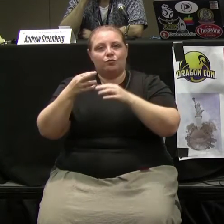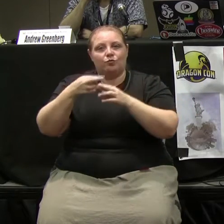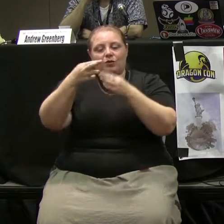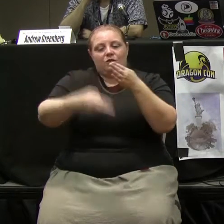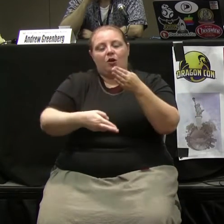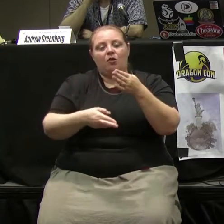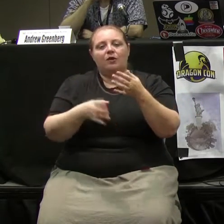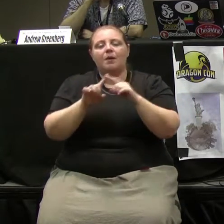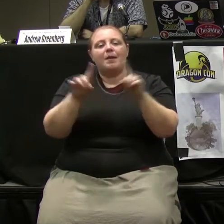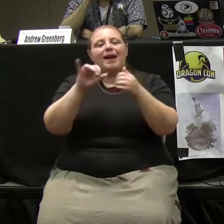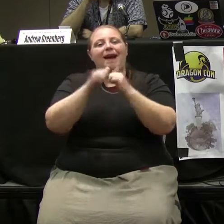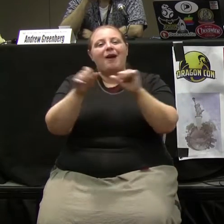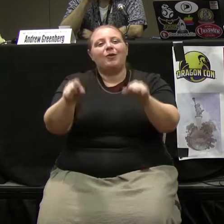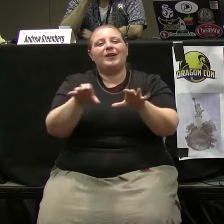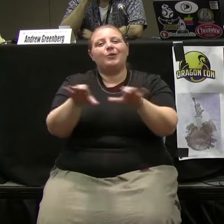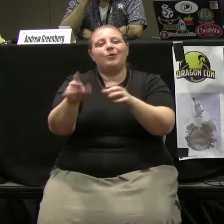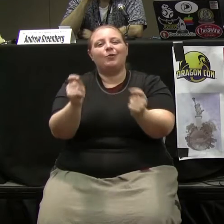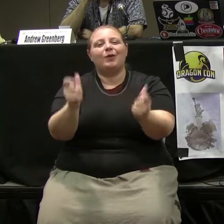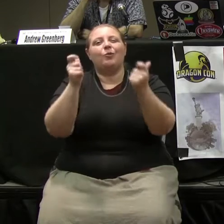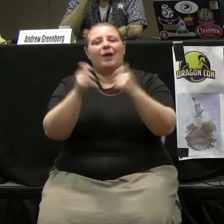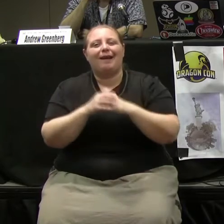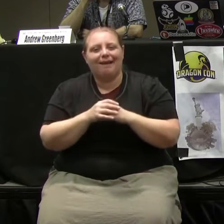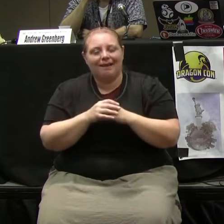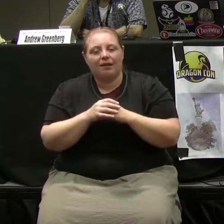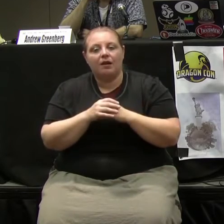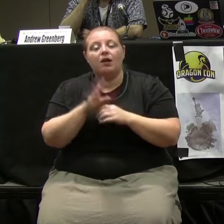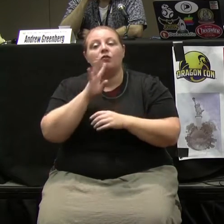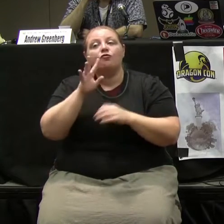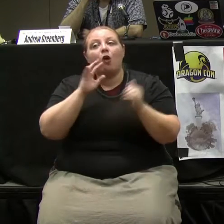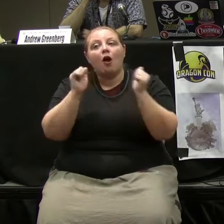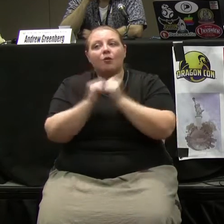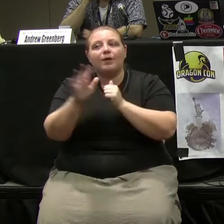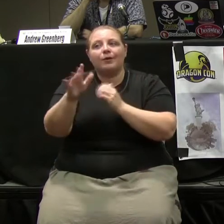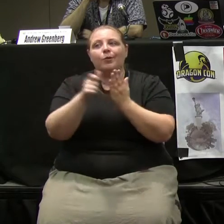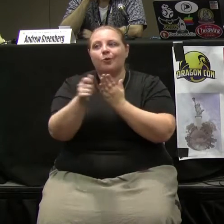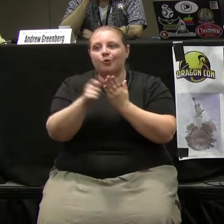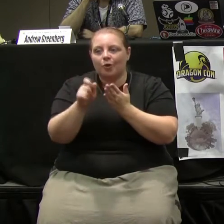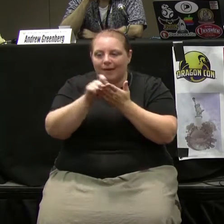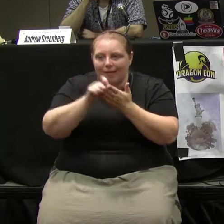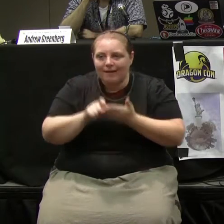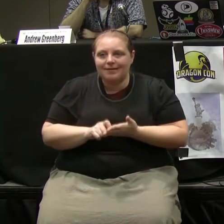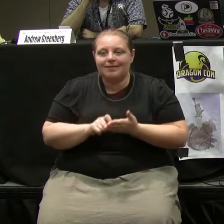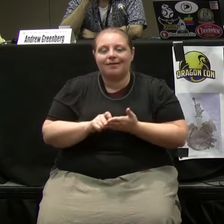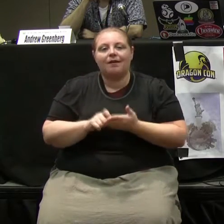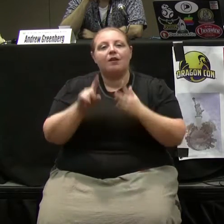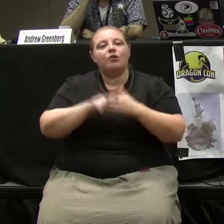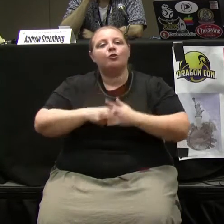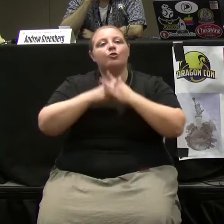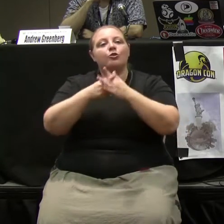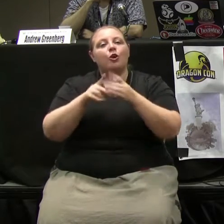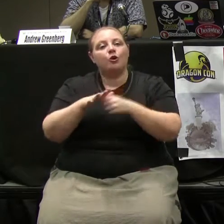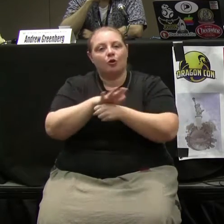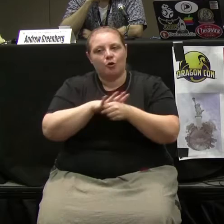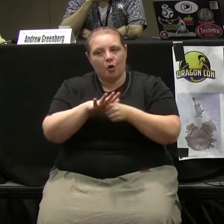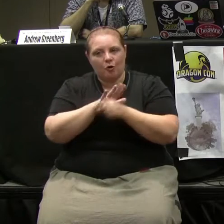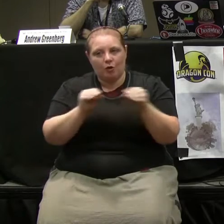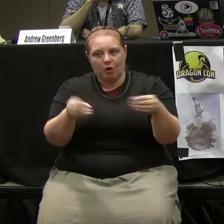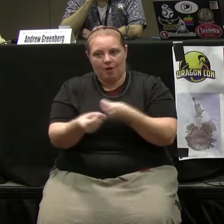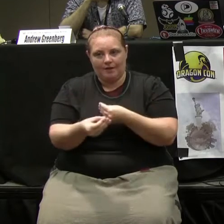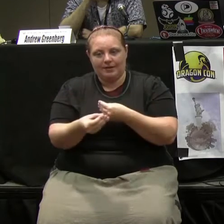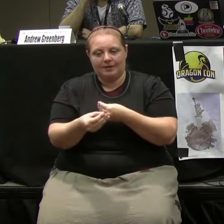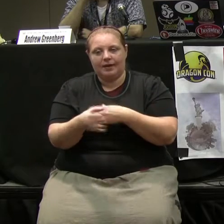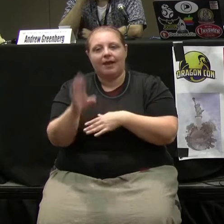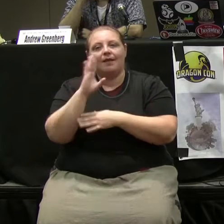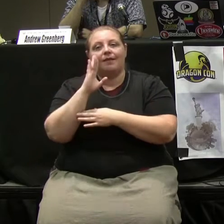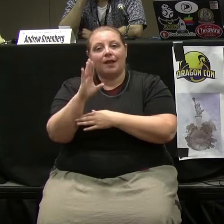best? The piece of advice I would give is talk to journalists as much as possible and start local. They're willing to